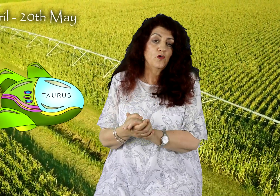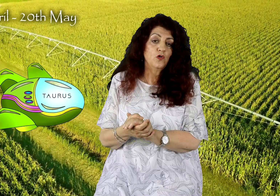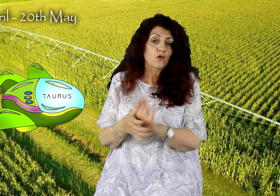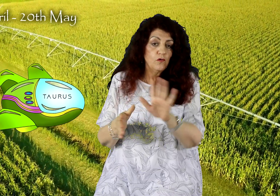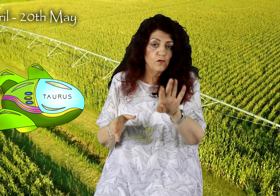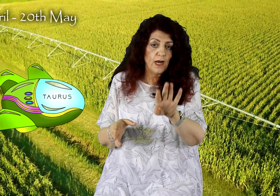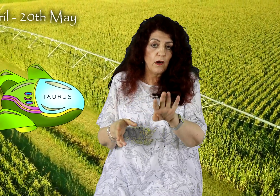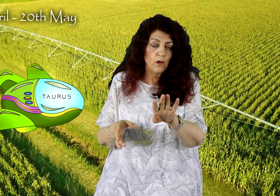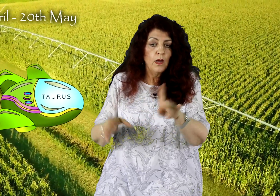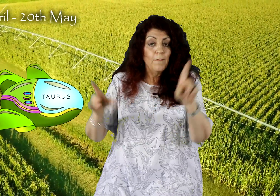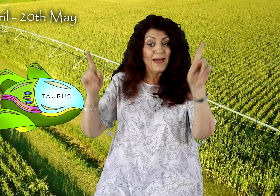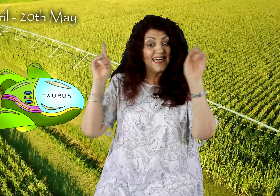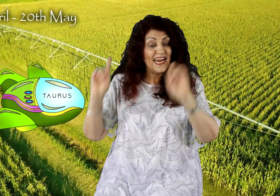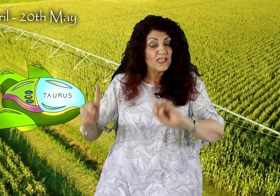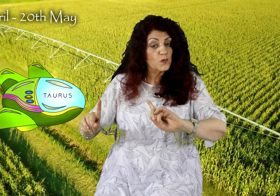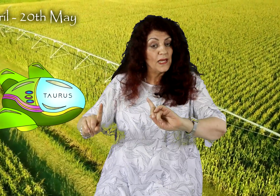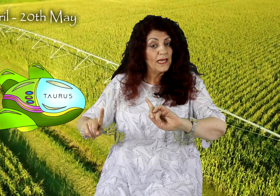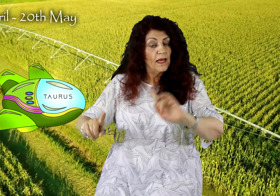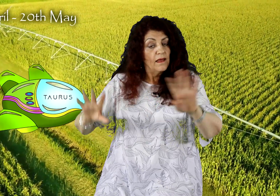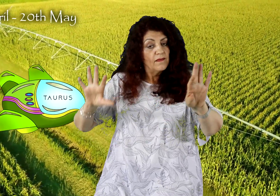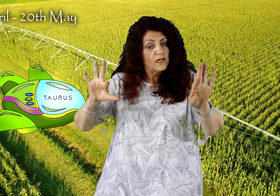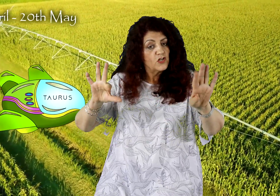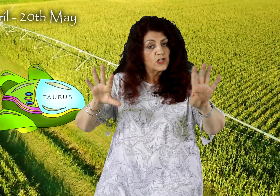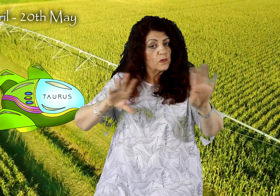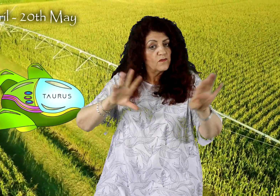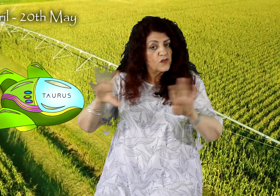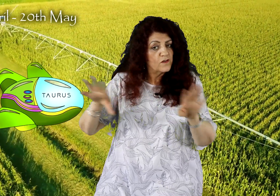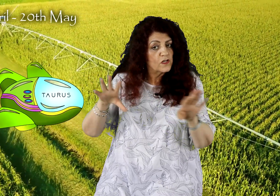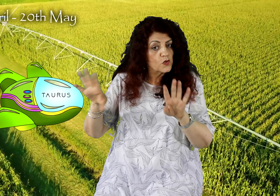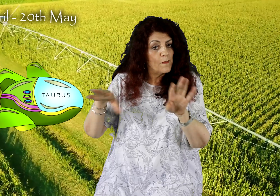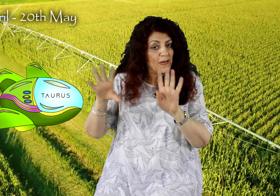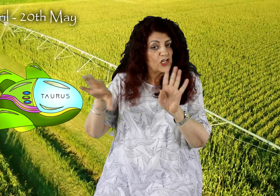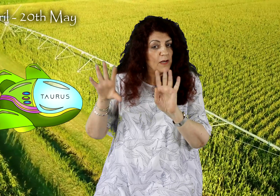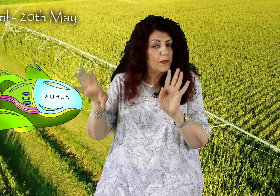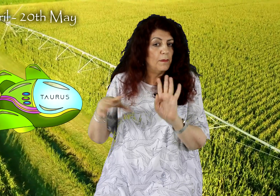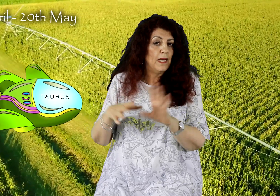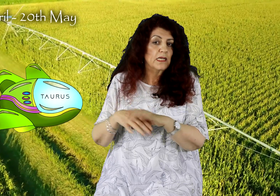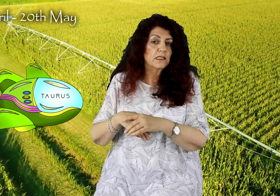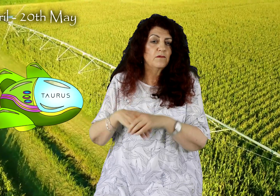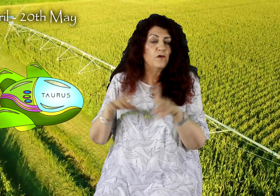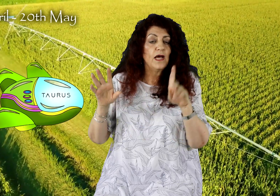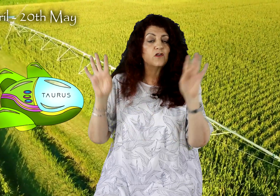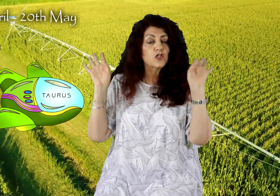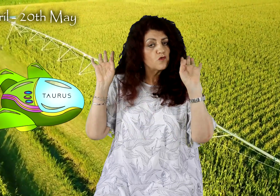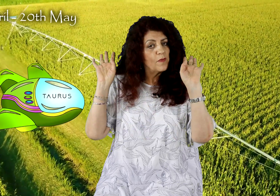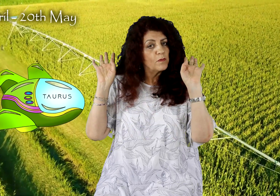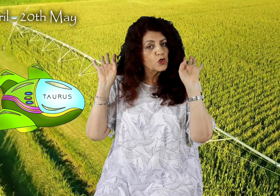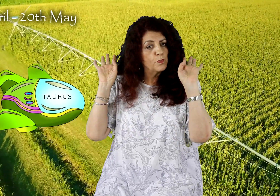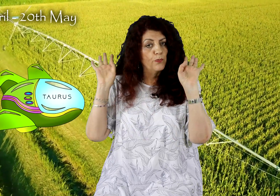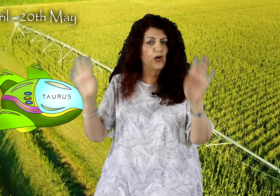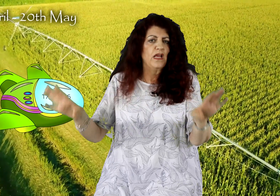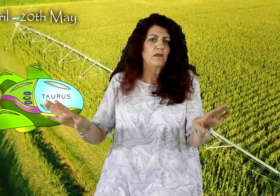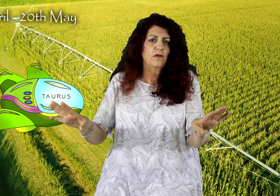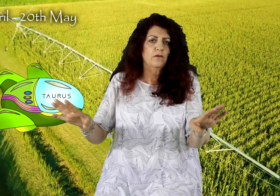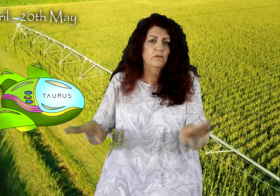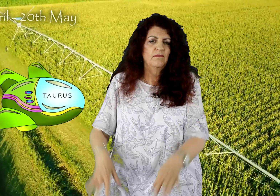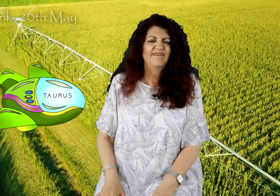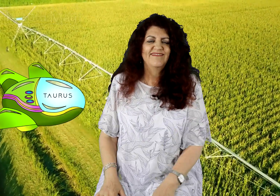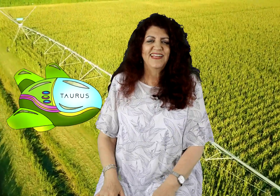you, not for now. By next week, the energies will have shifted into a much happier place. For now, just remember to breathe. That's